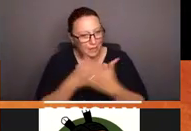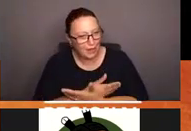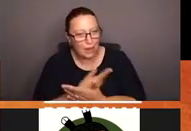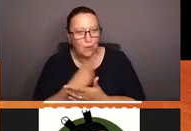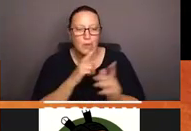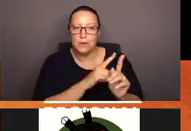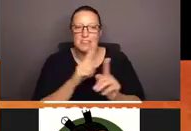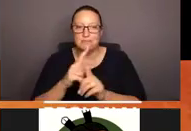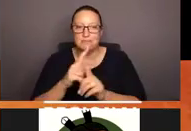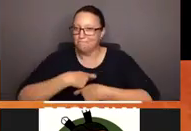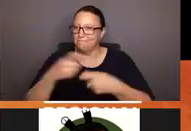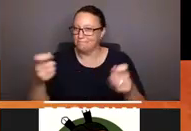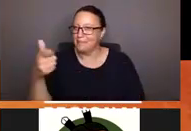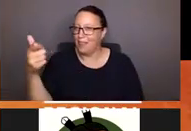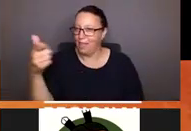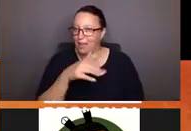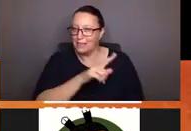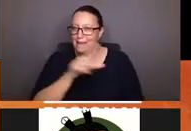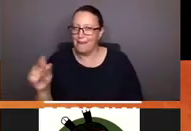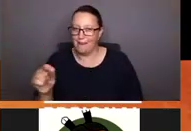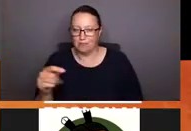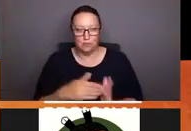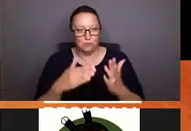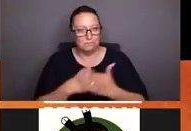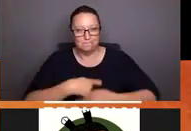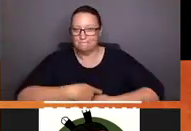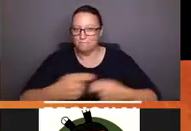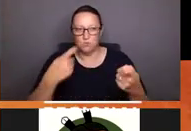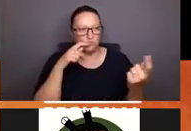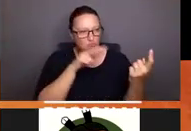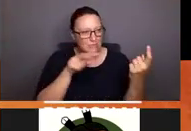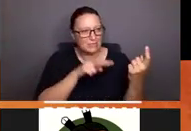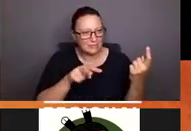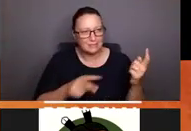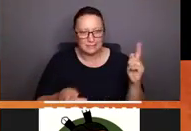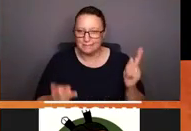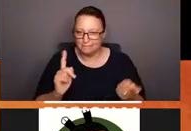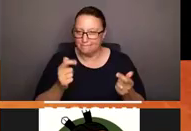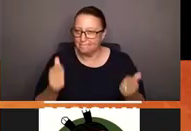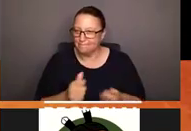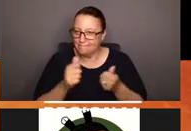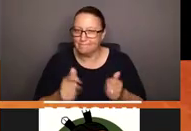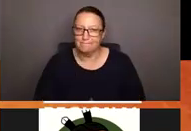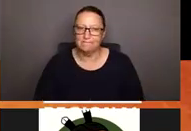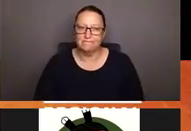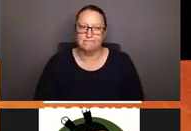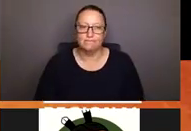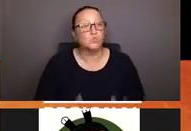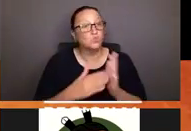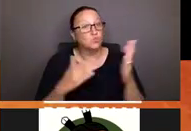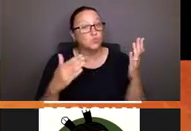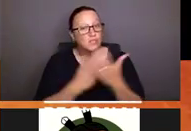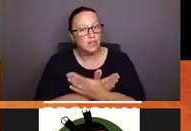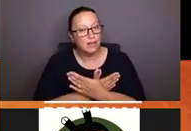the slides to you all after the session, so you can go back and reread them if you wish. Tonight's session is